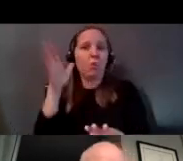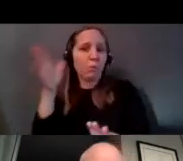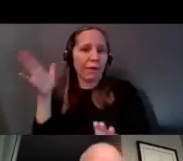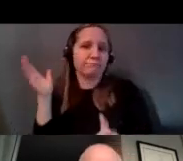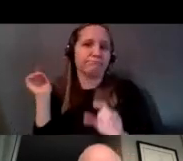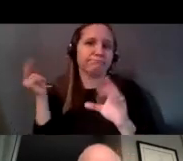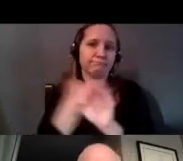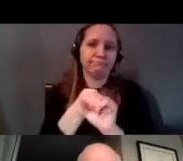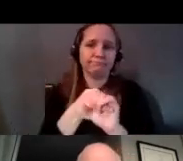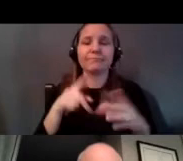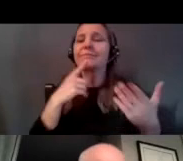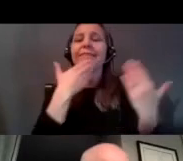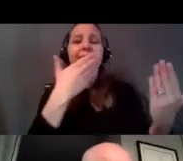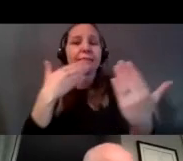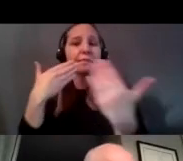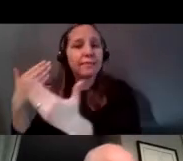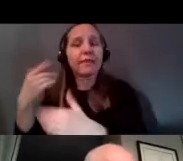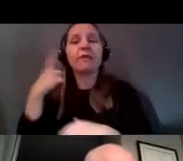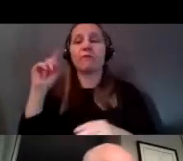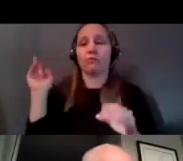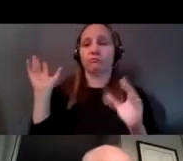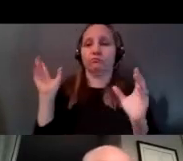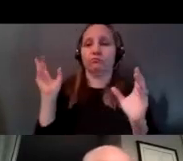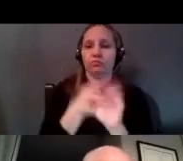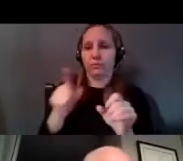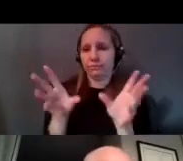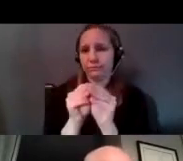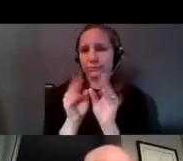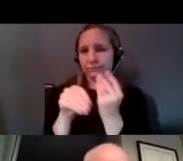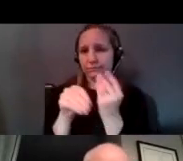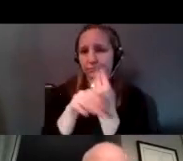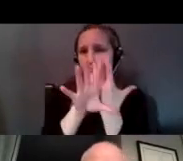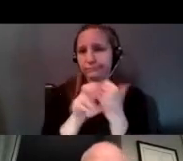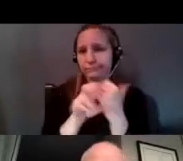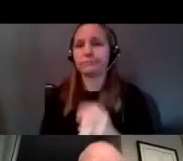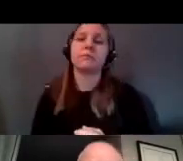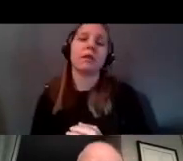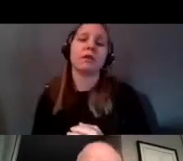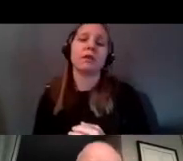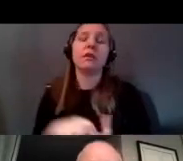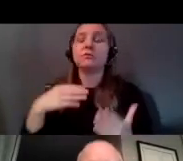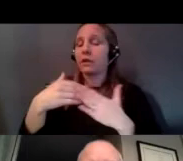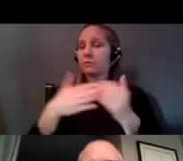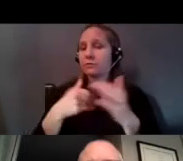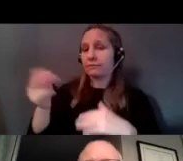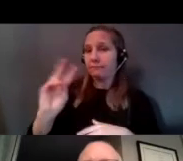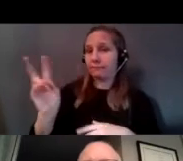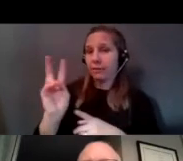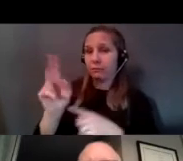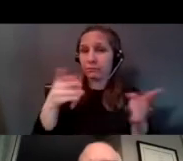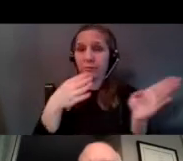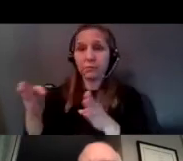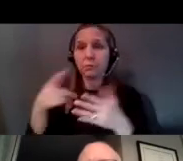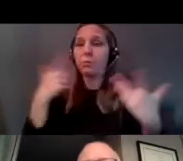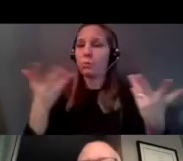you very much, councillors, for attending. As I said, the Vancouver Plan is really meant to be the